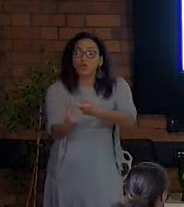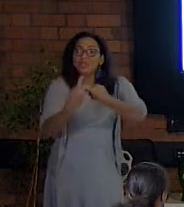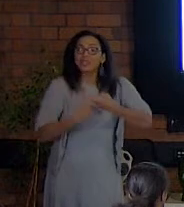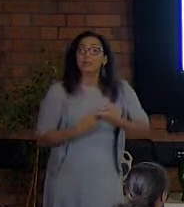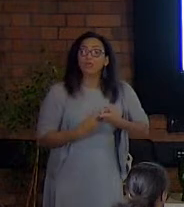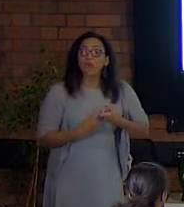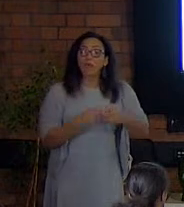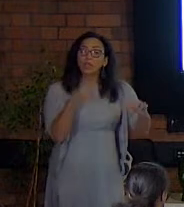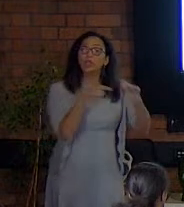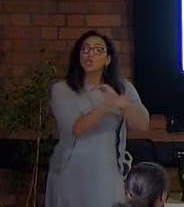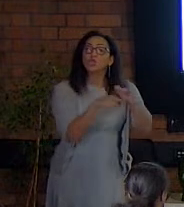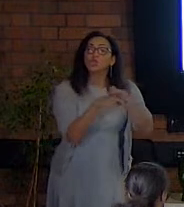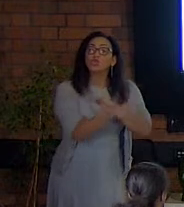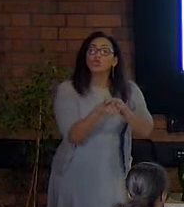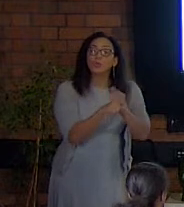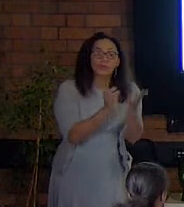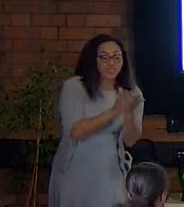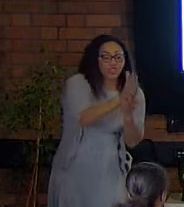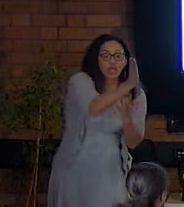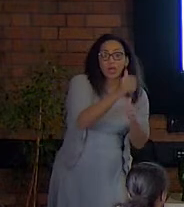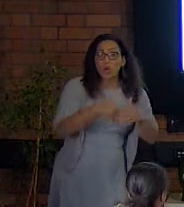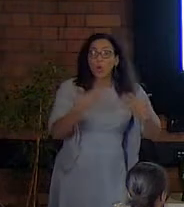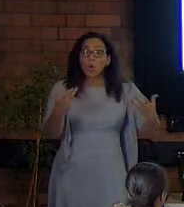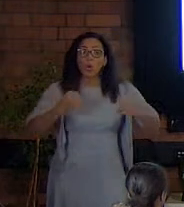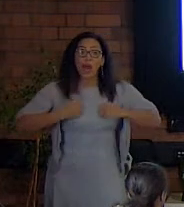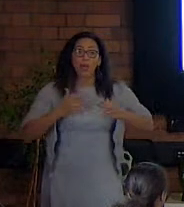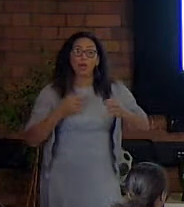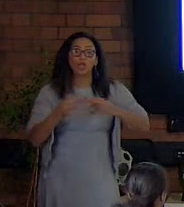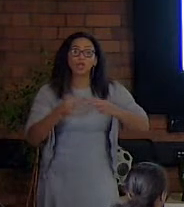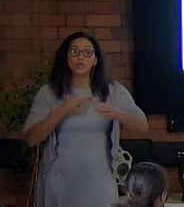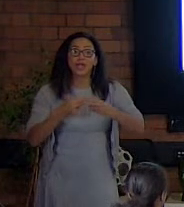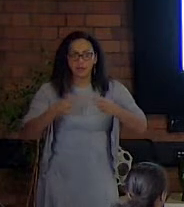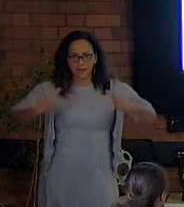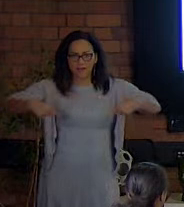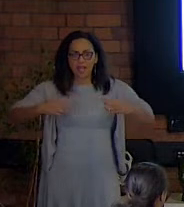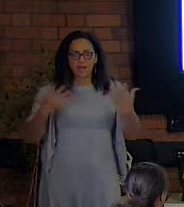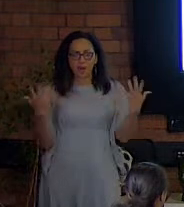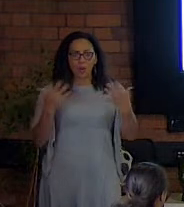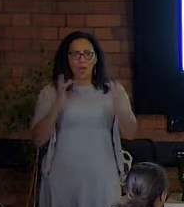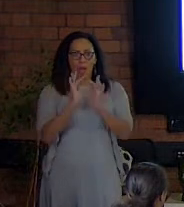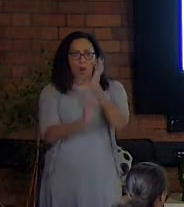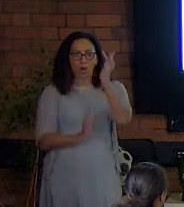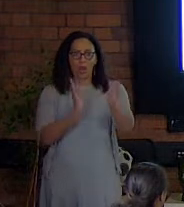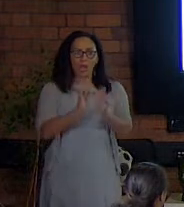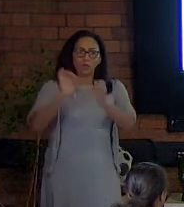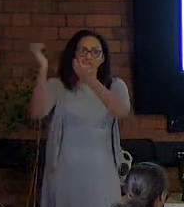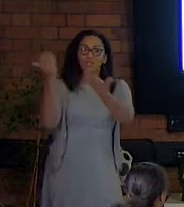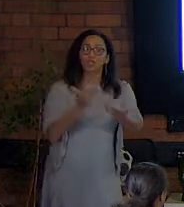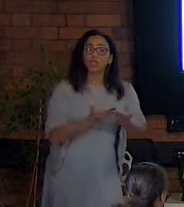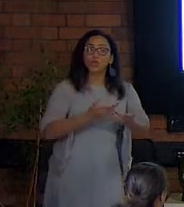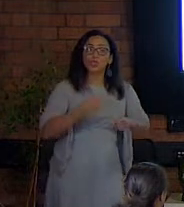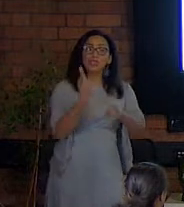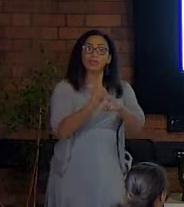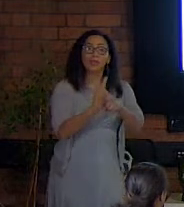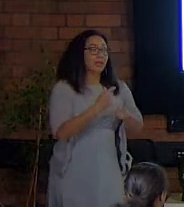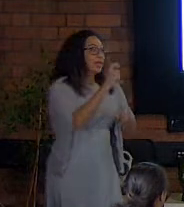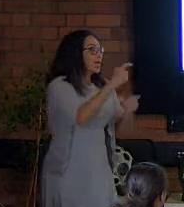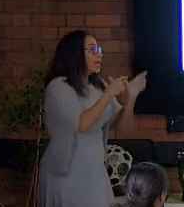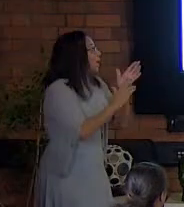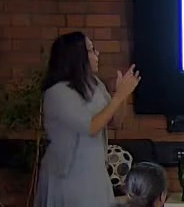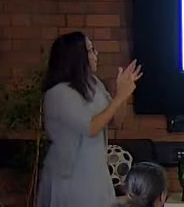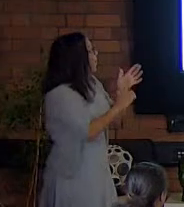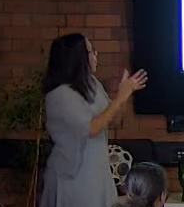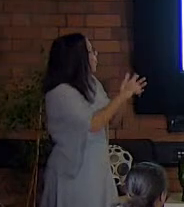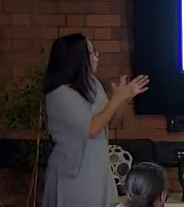watching online, or by subscribing to the newsletter on our website. For now, I'd like to introduce our speaker for today. Camille Aubry